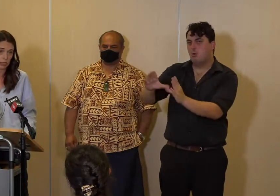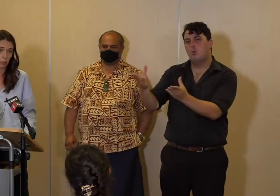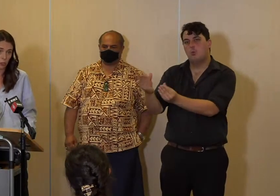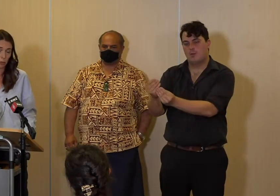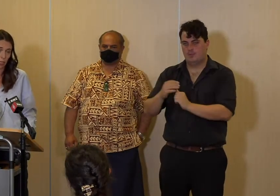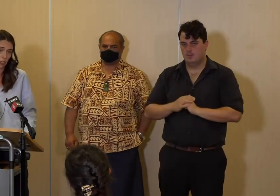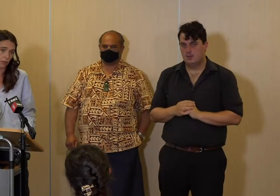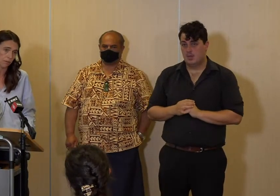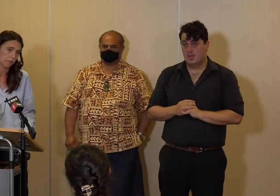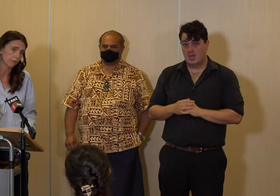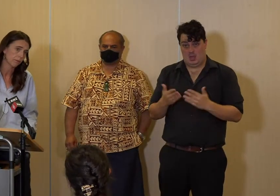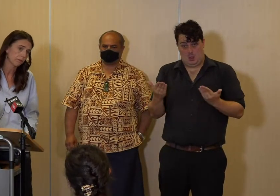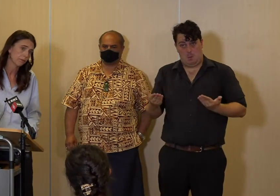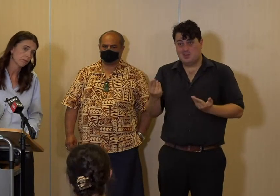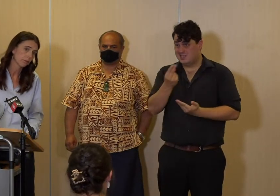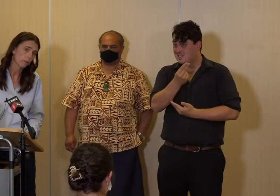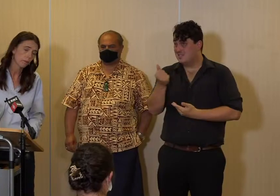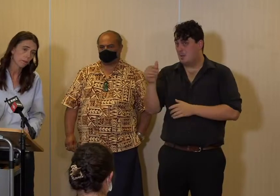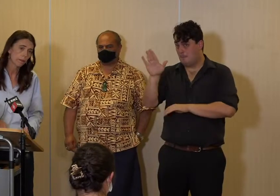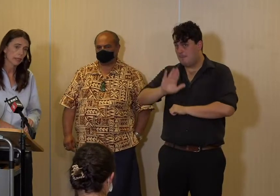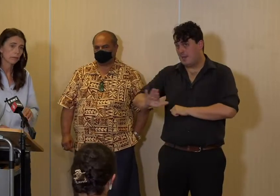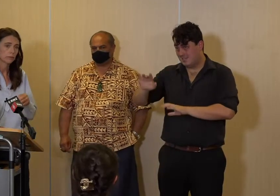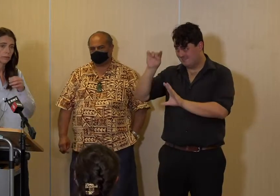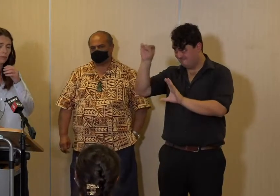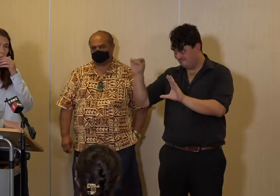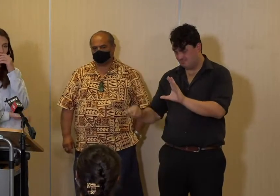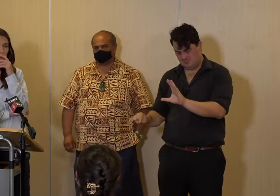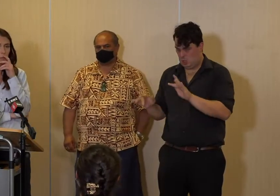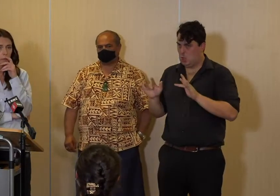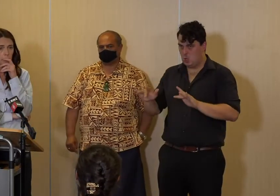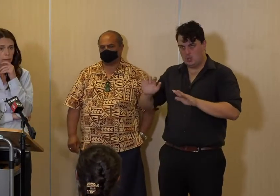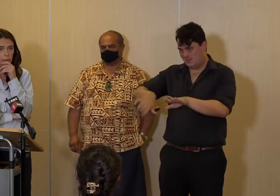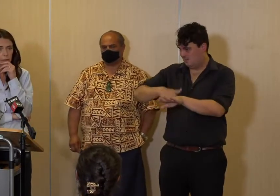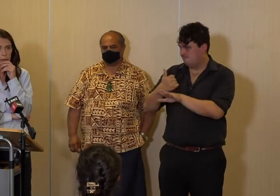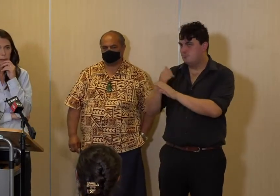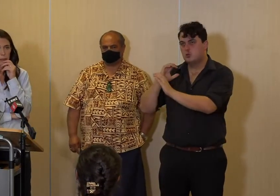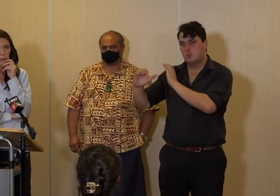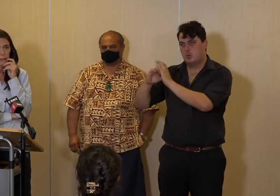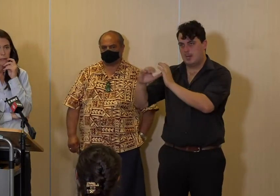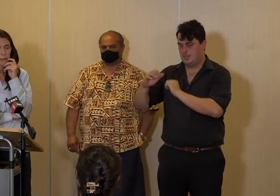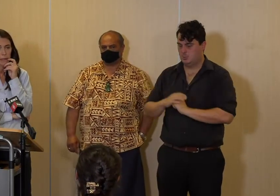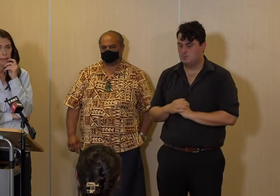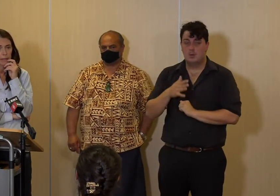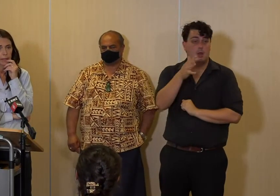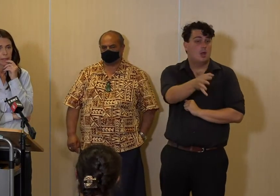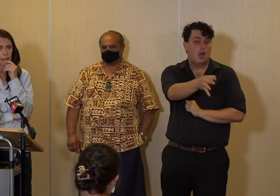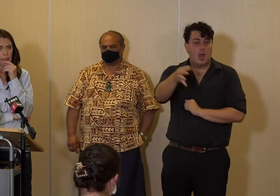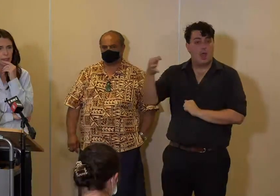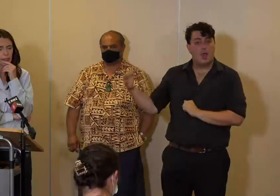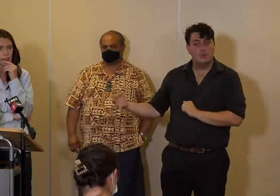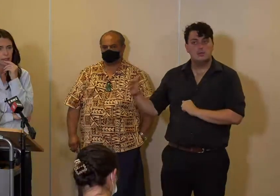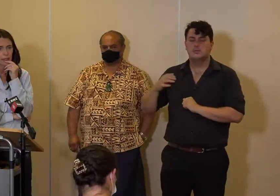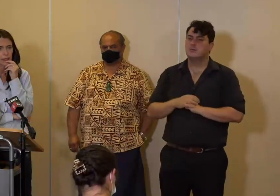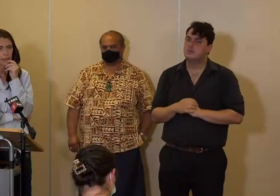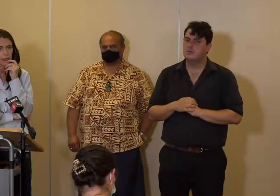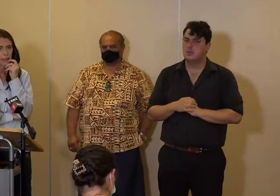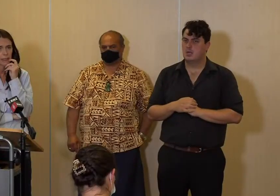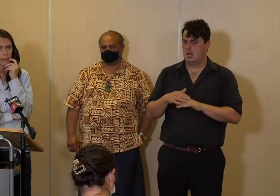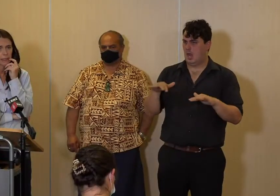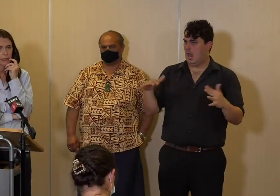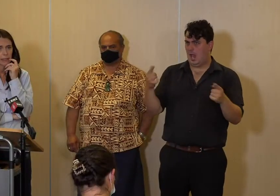been able to establish communication. Can you talk us through some of the early stages of after you'd seen the pictures, and talk us through how that